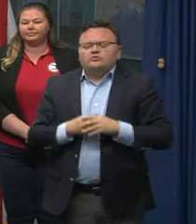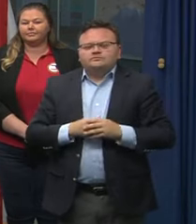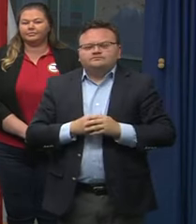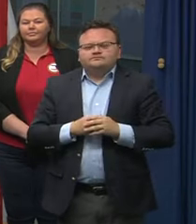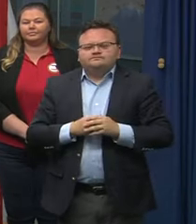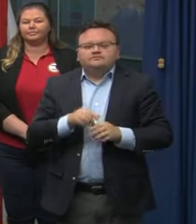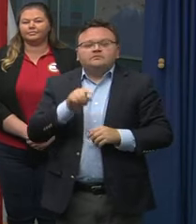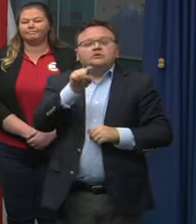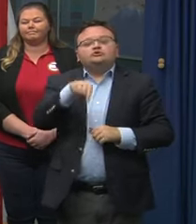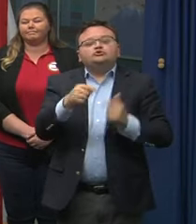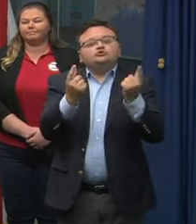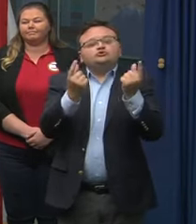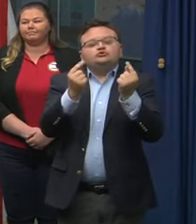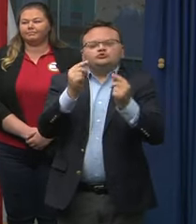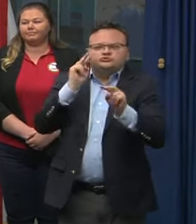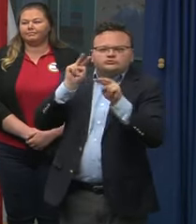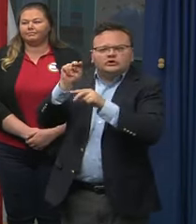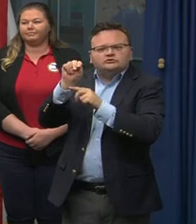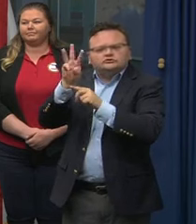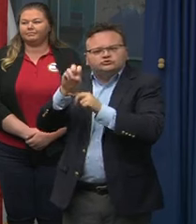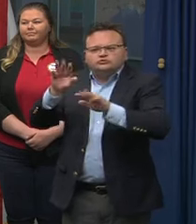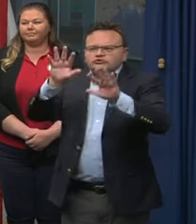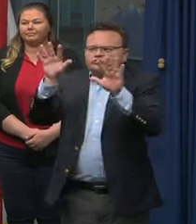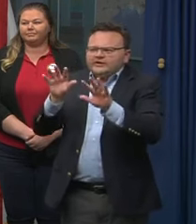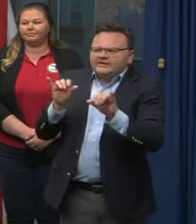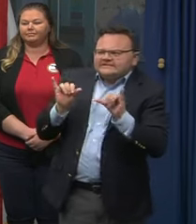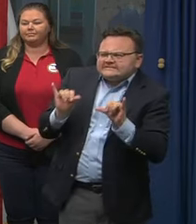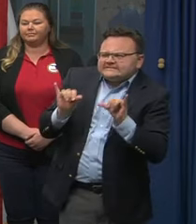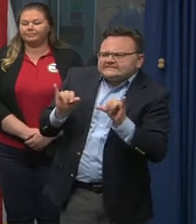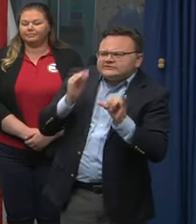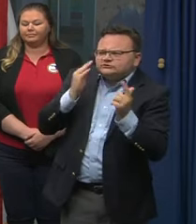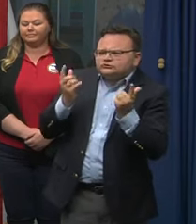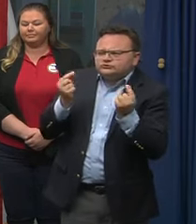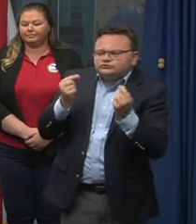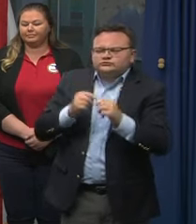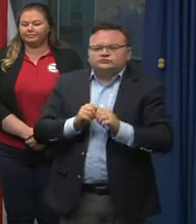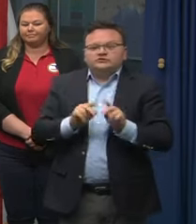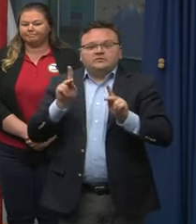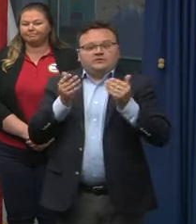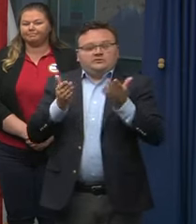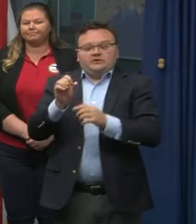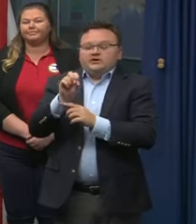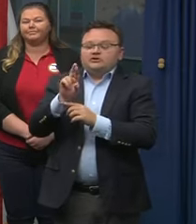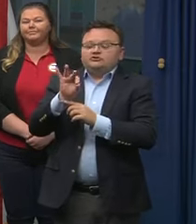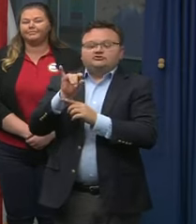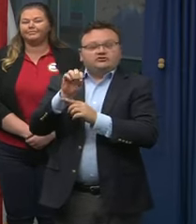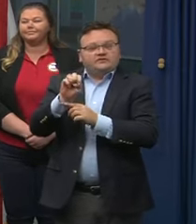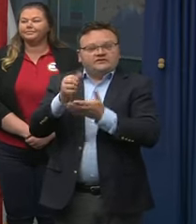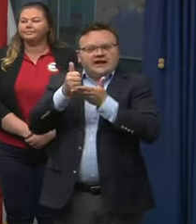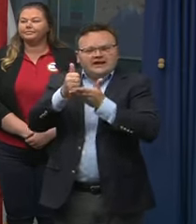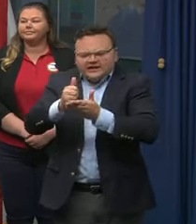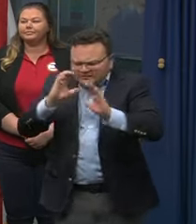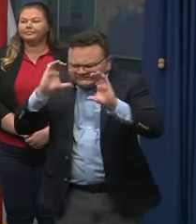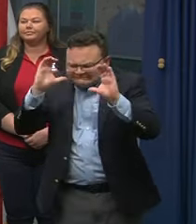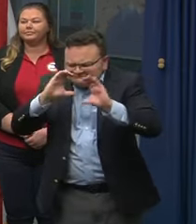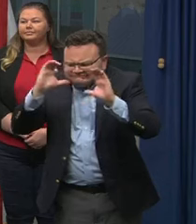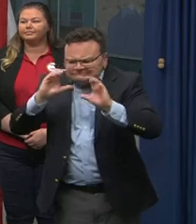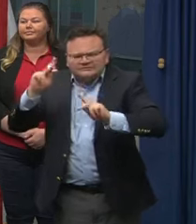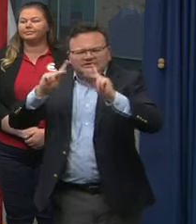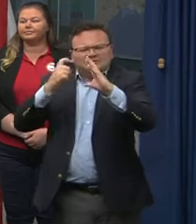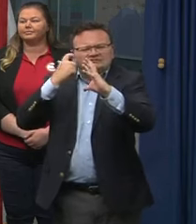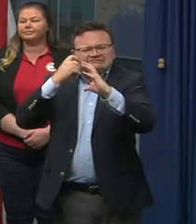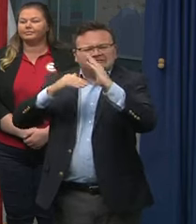updates on the storm as it approaches our state. I want to thank all the first responders on site in Surfside and everyone here in the EOC that